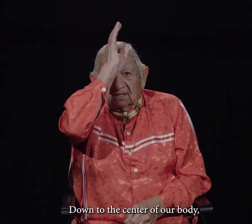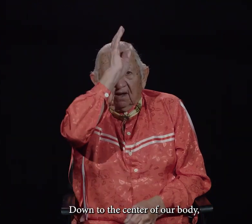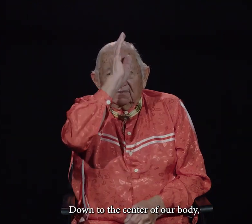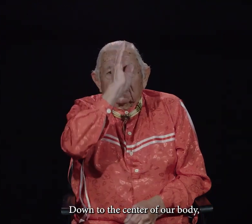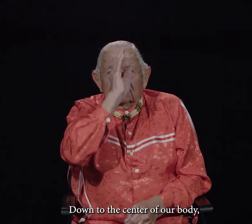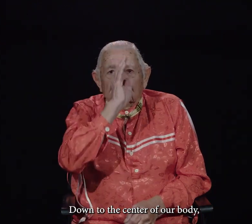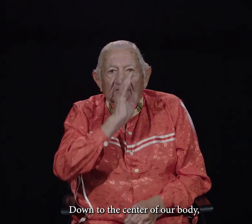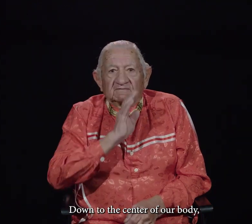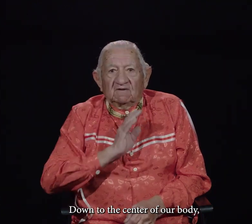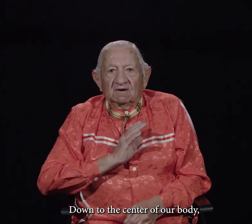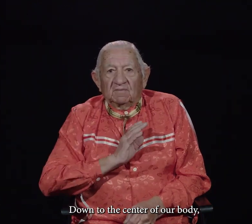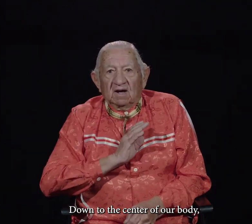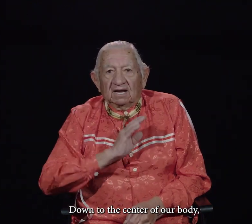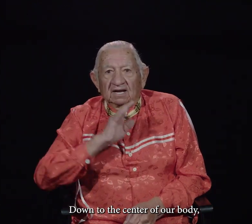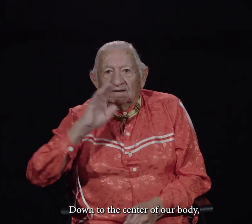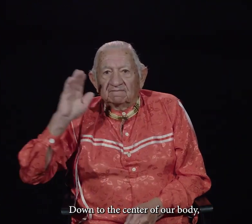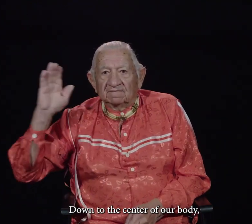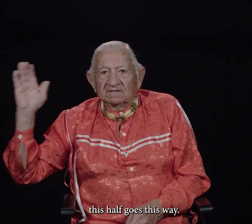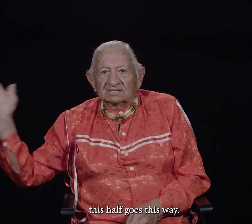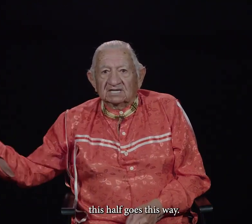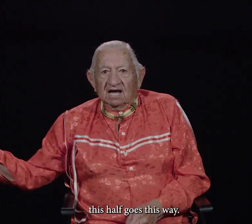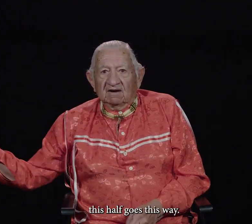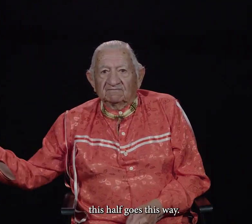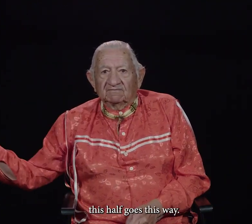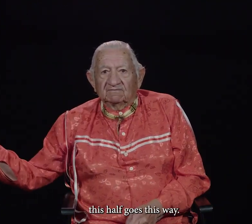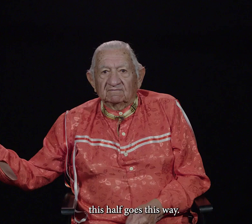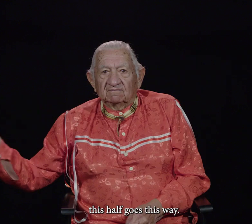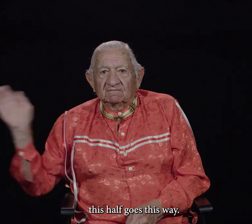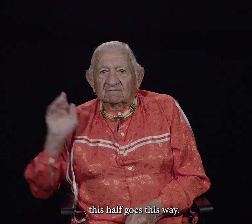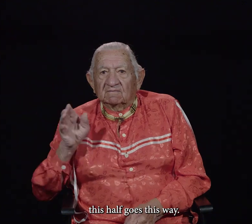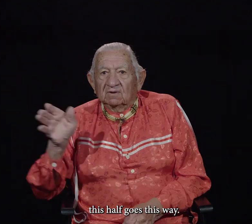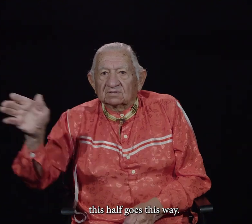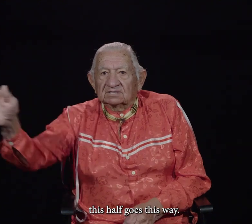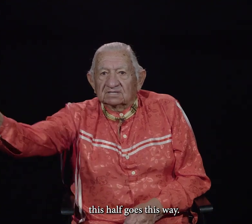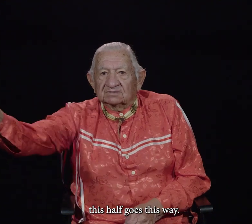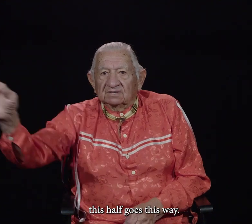down through the center of our body. This half goes this way.